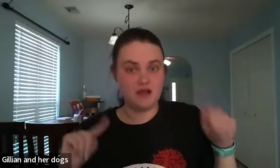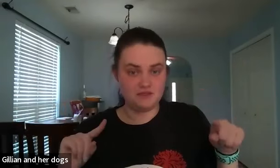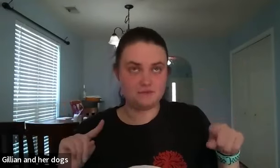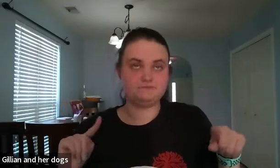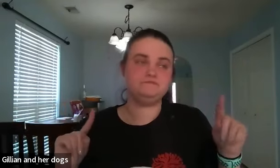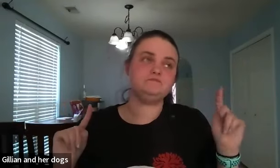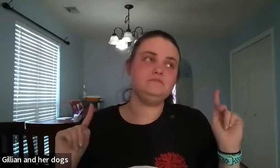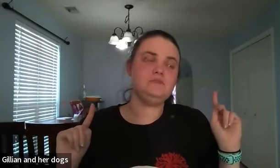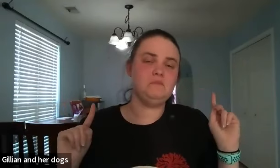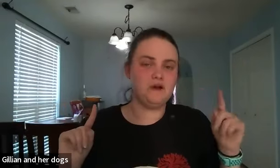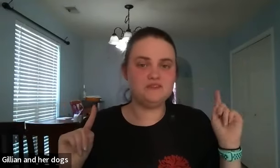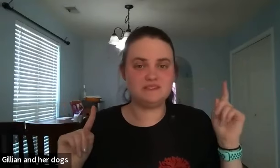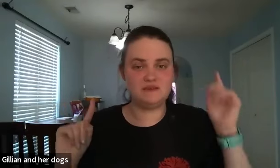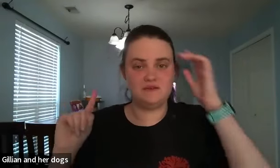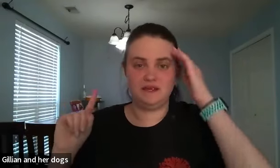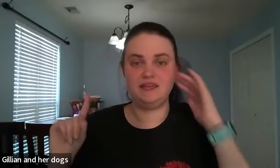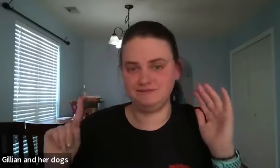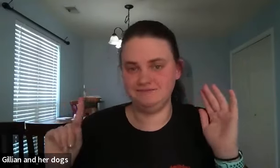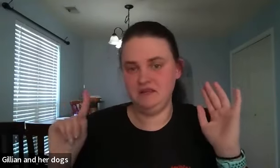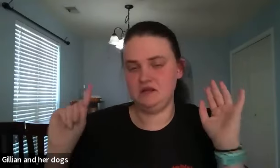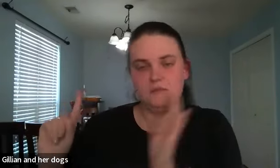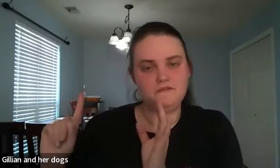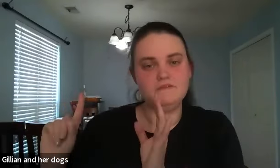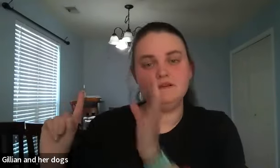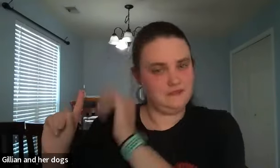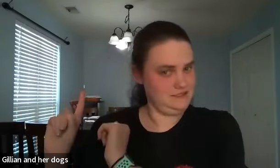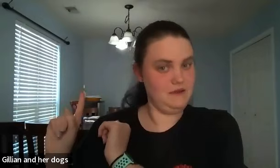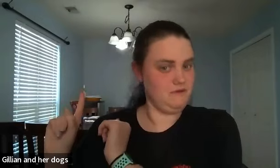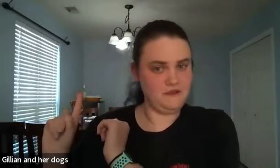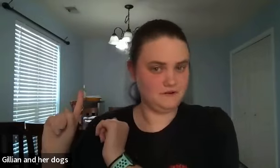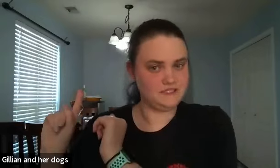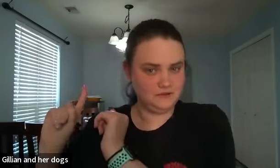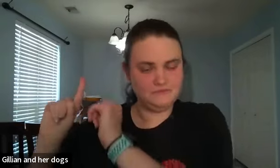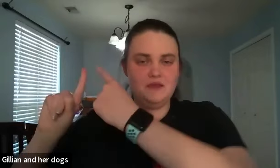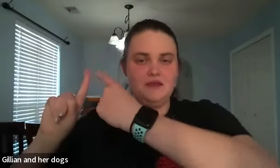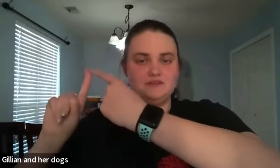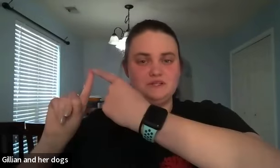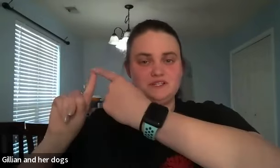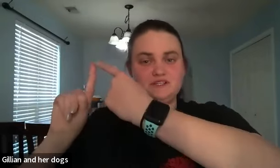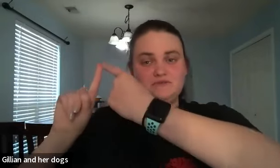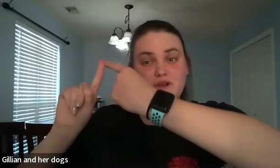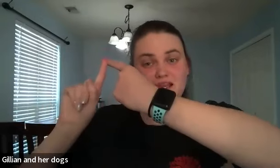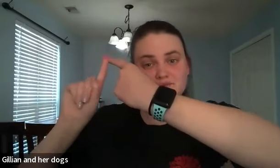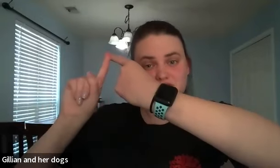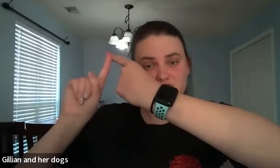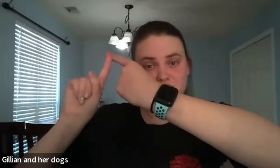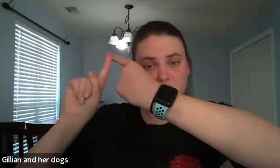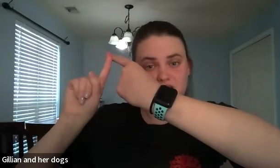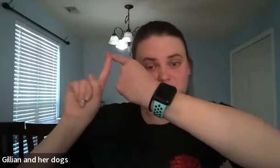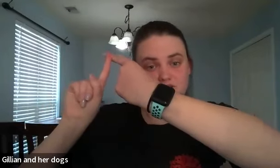month. Month is, again, not my favorite. This is not my favorite to do. So what you're going to do for next month is you're going to go down, do the